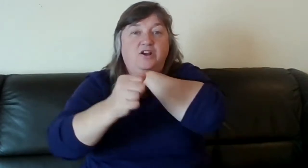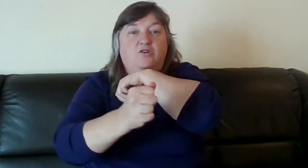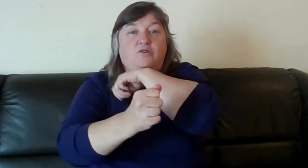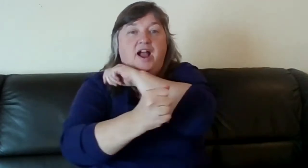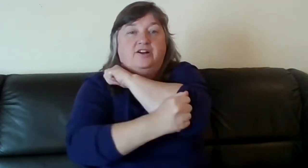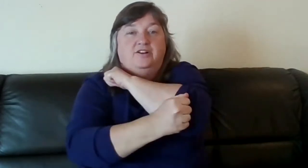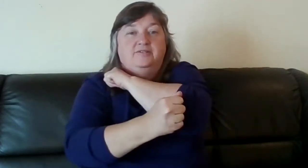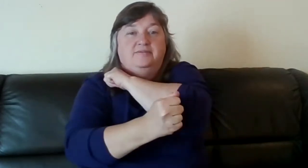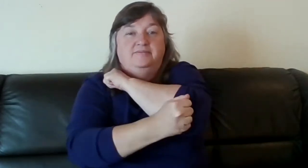Cracker.